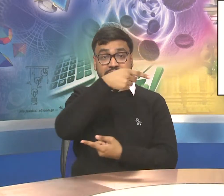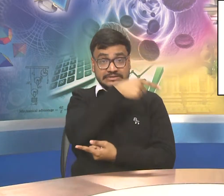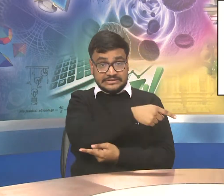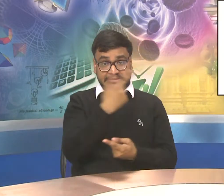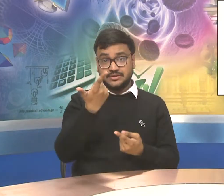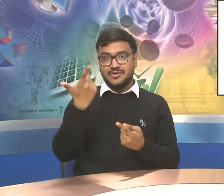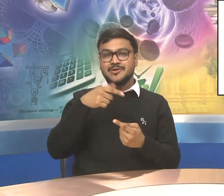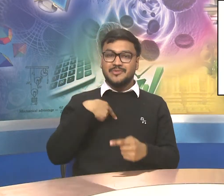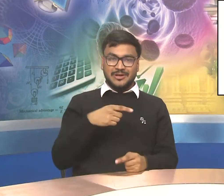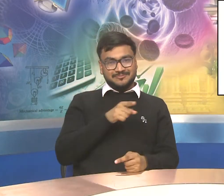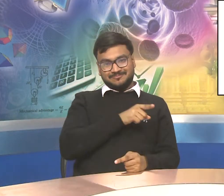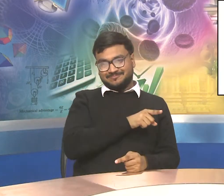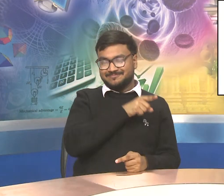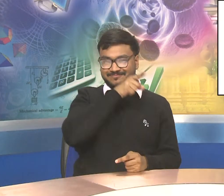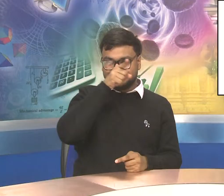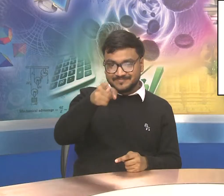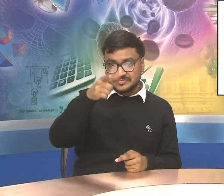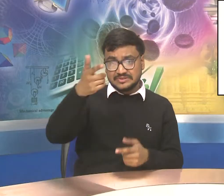Students need information